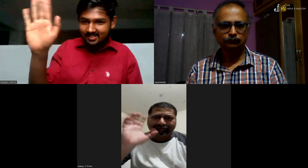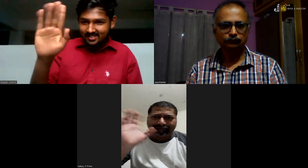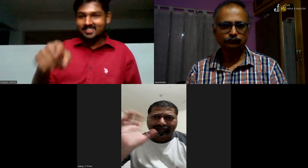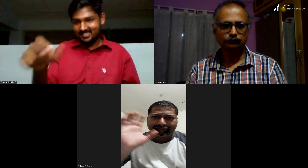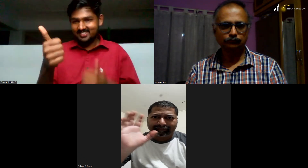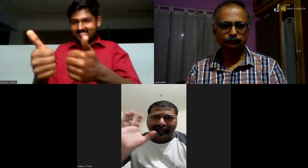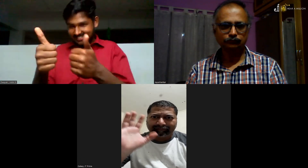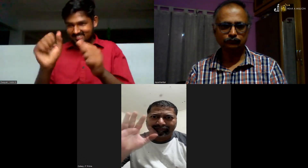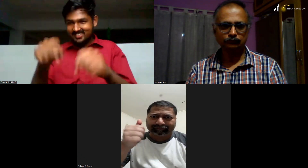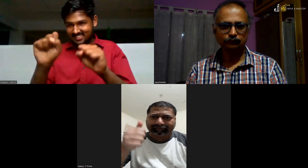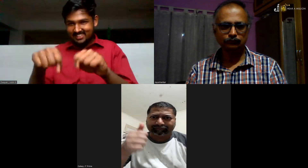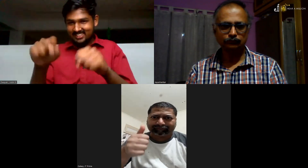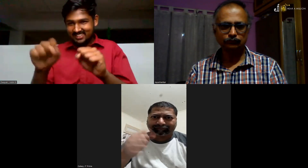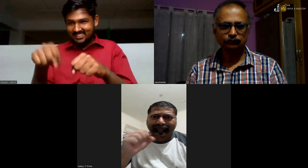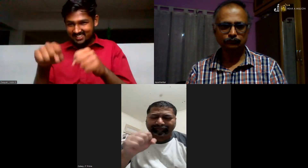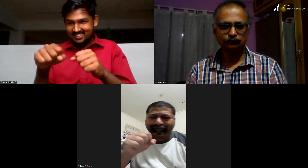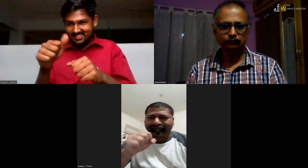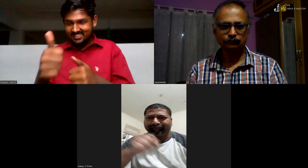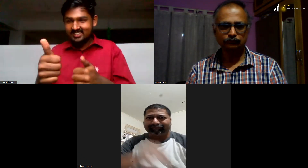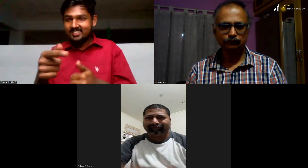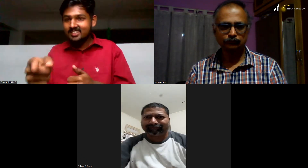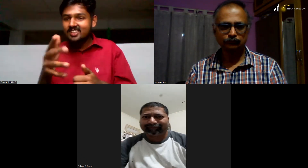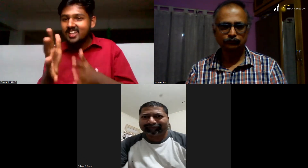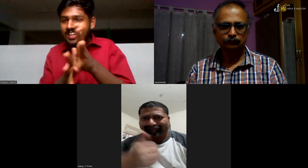t-shirt. Yeah, me? Yes, you.